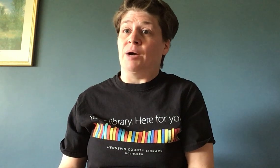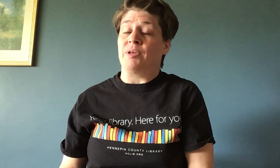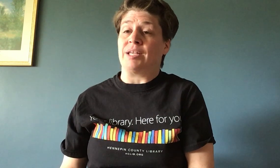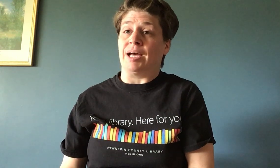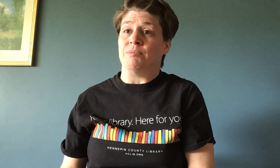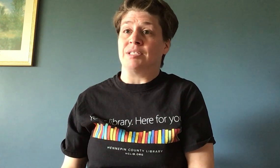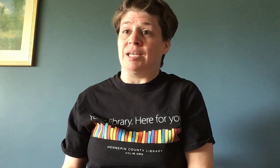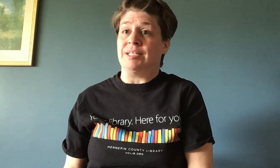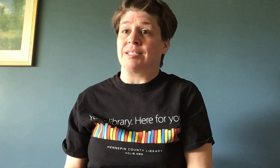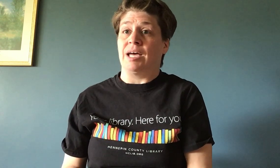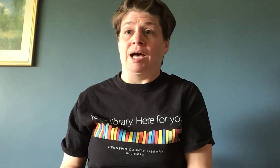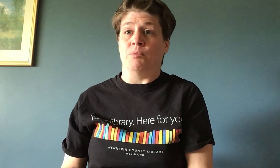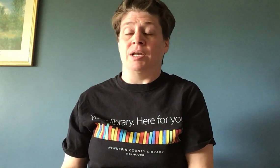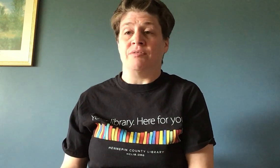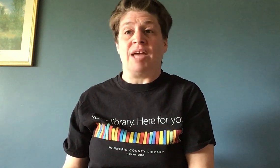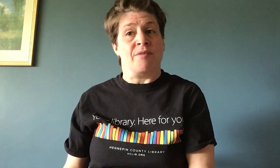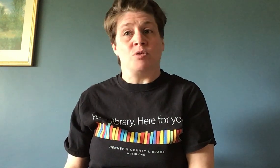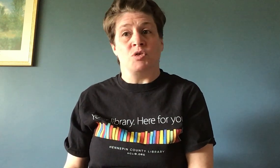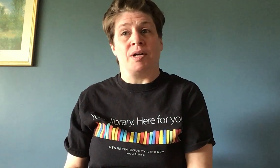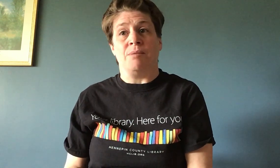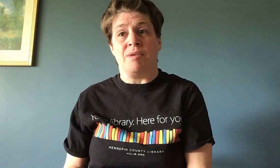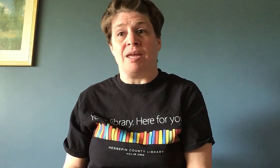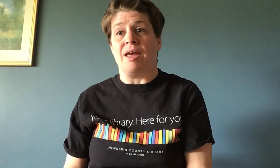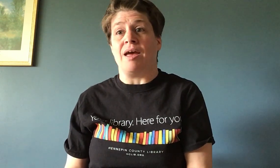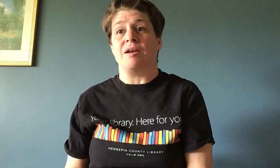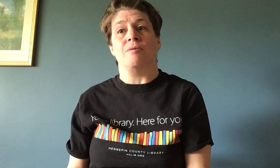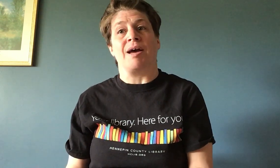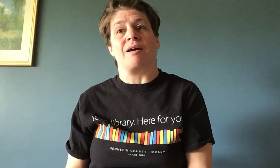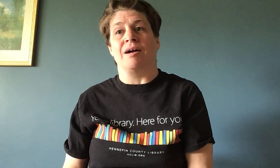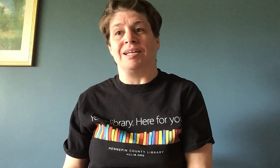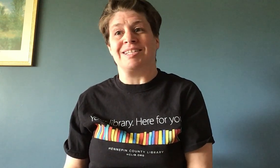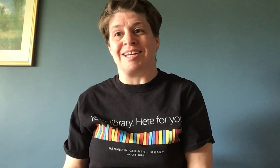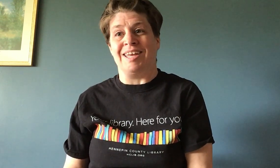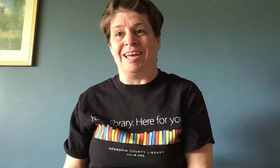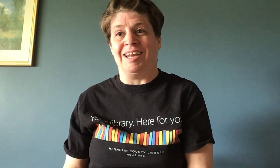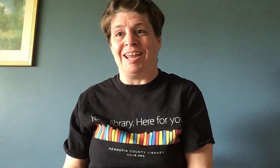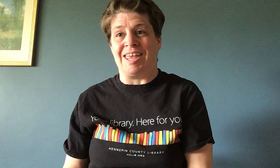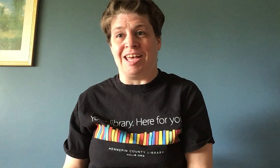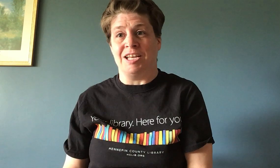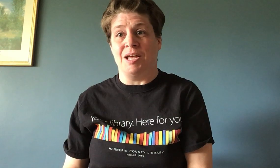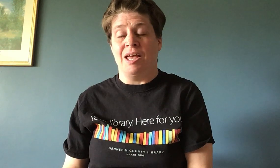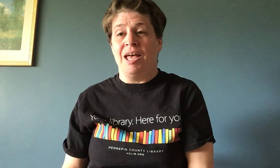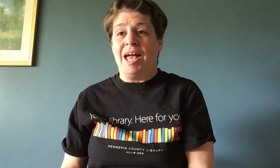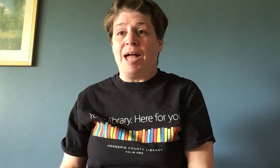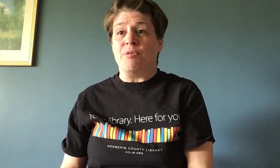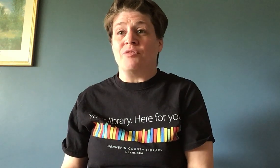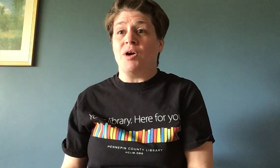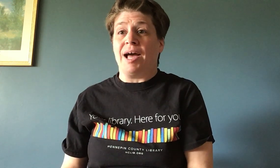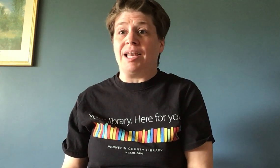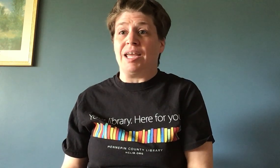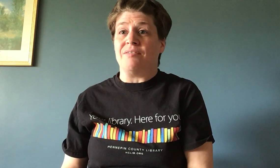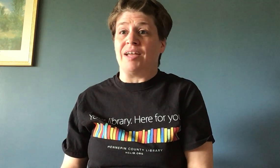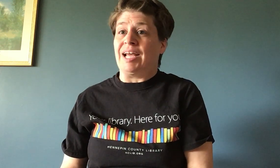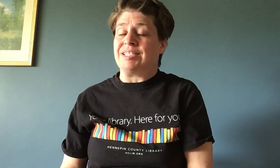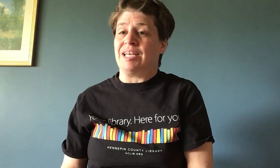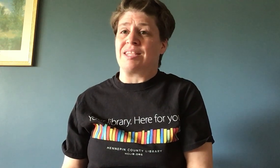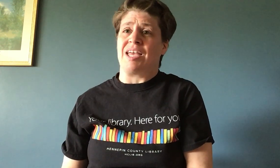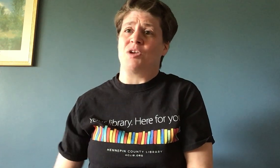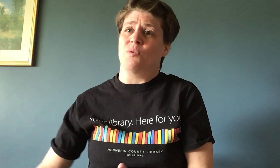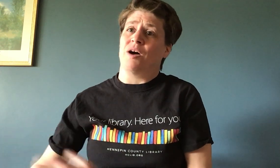with times and dates. Would love to have you join me and all my colleagues again and again. And before I leave and I say thank you all